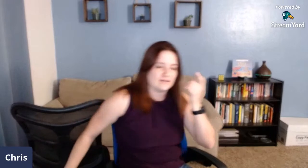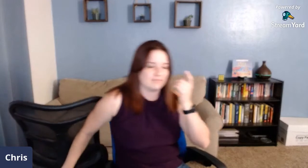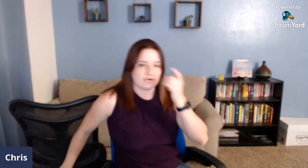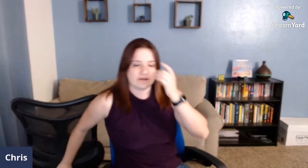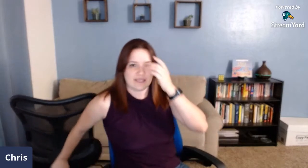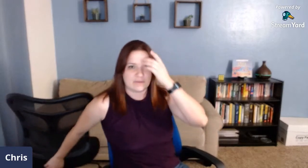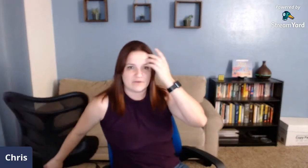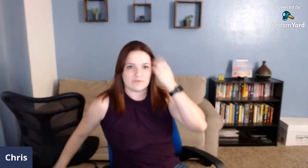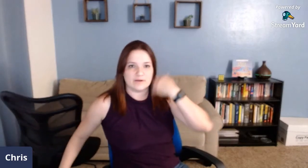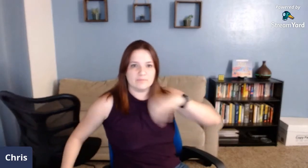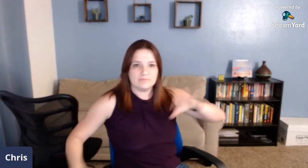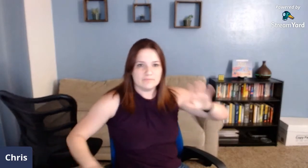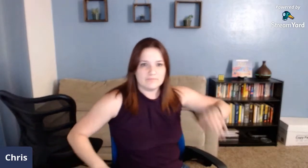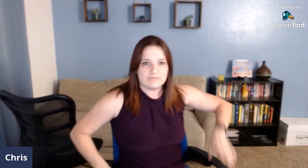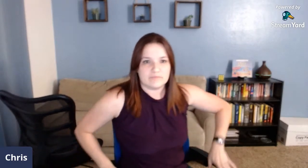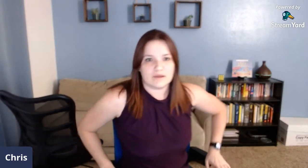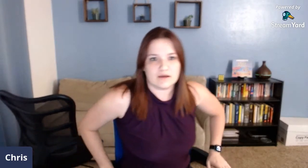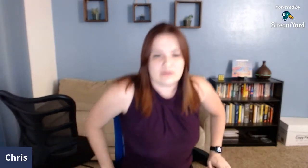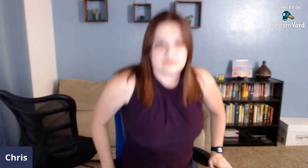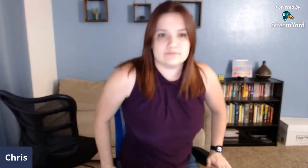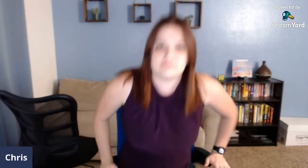I got an important email from